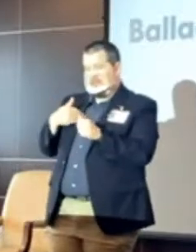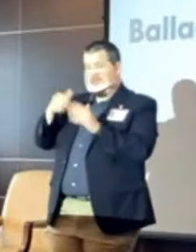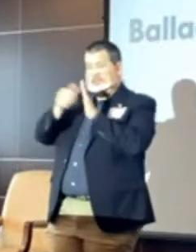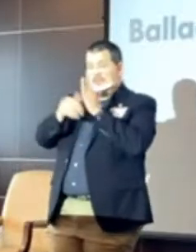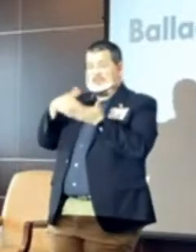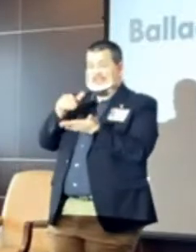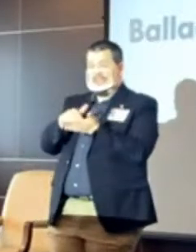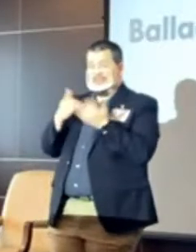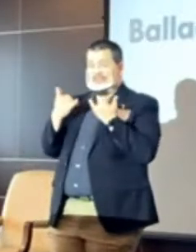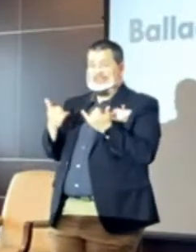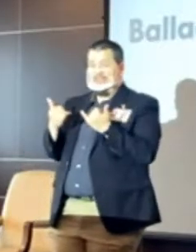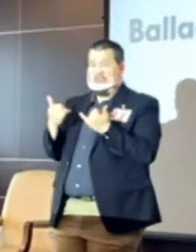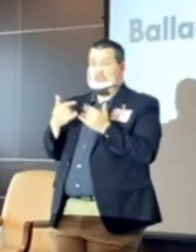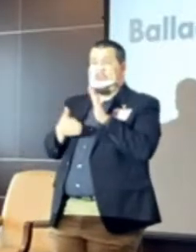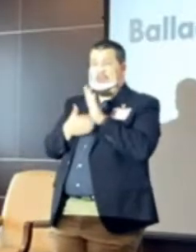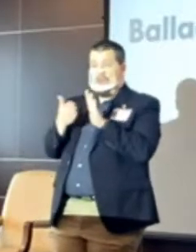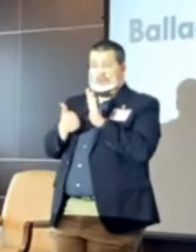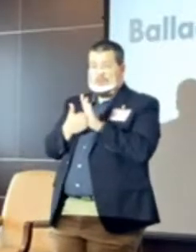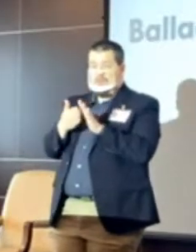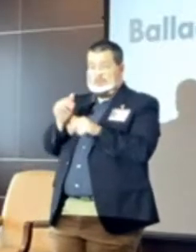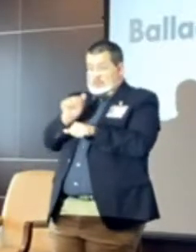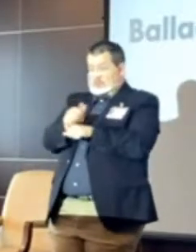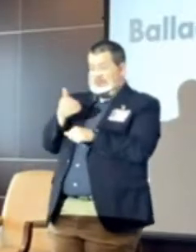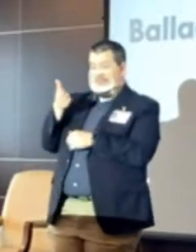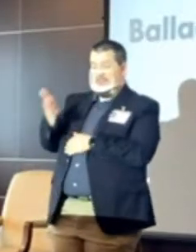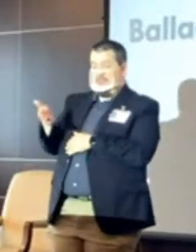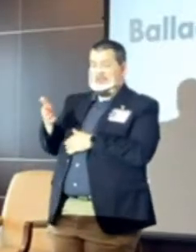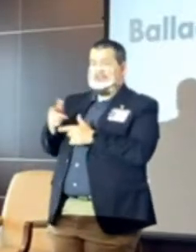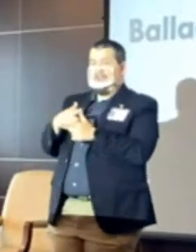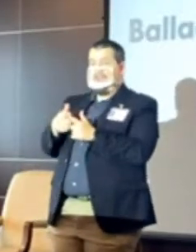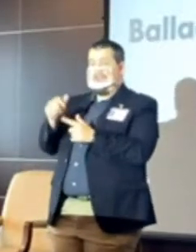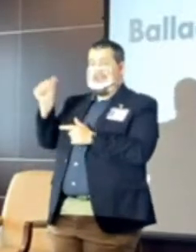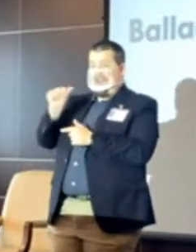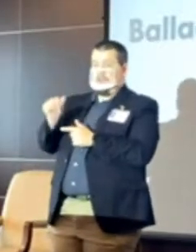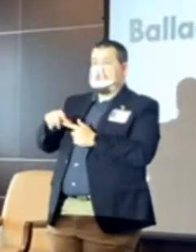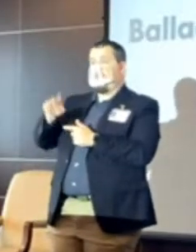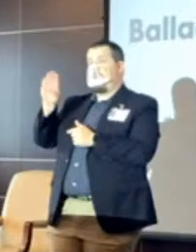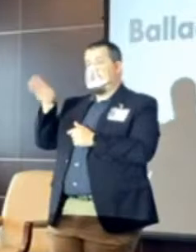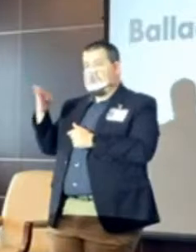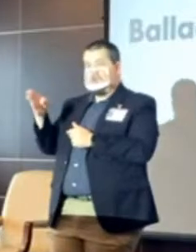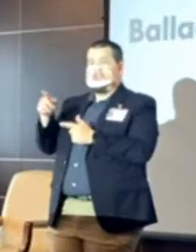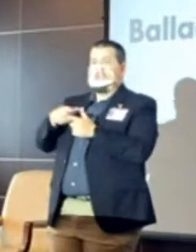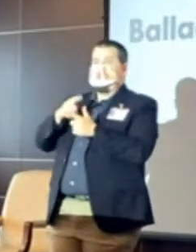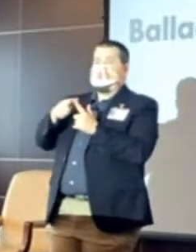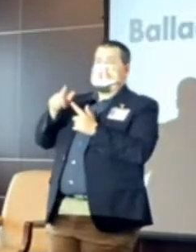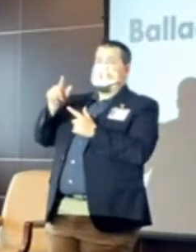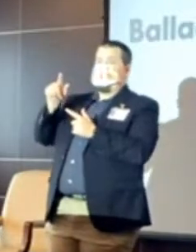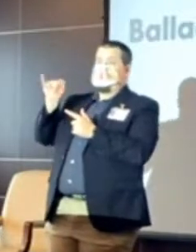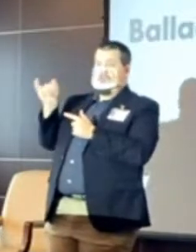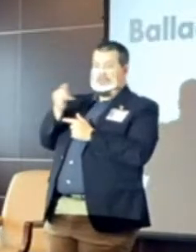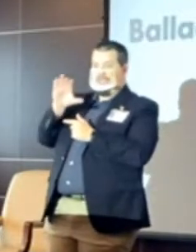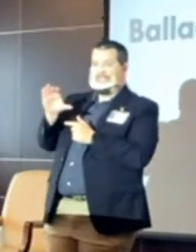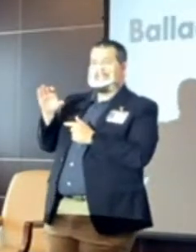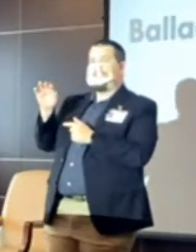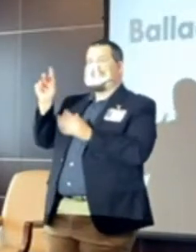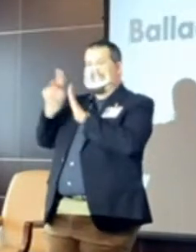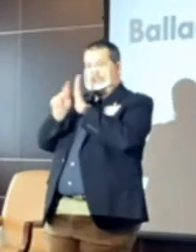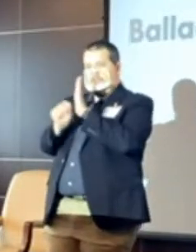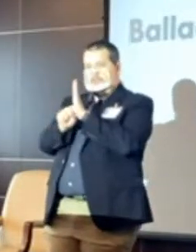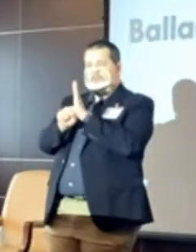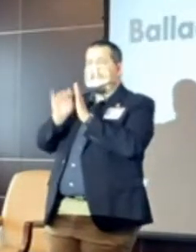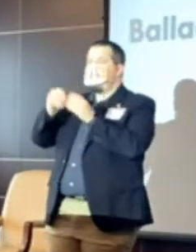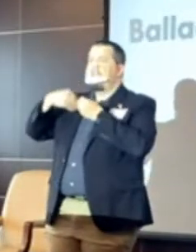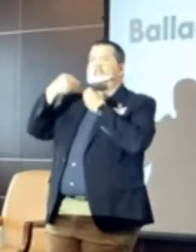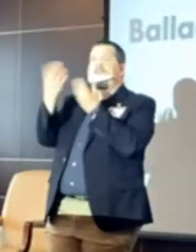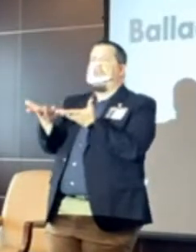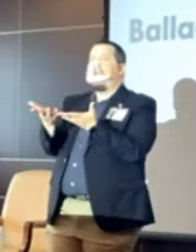today that we operate and work in Abingdon, Bristol, Johnson City, and Kingsport that can provide